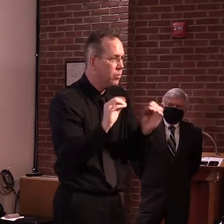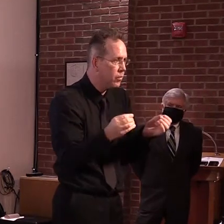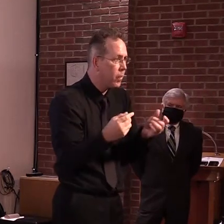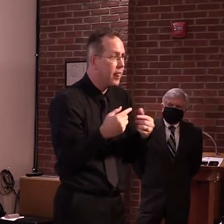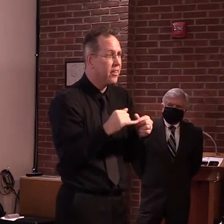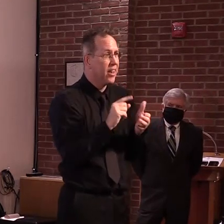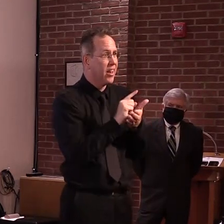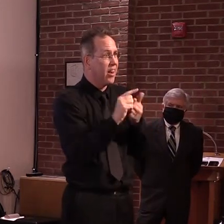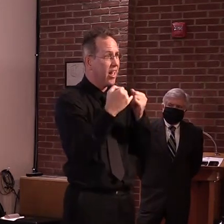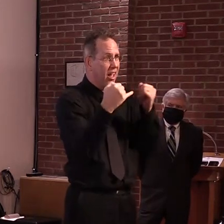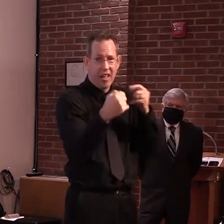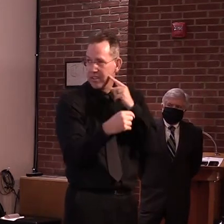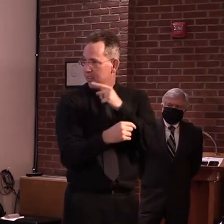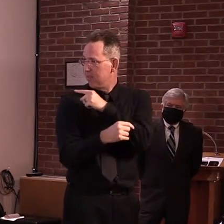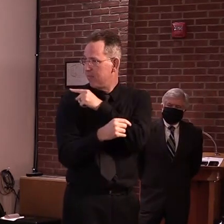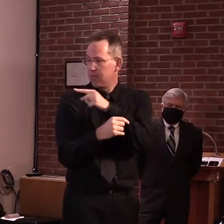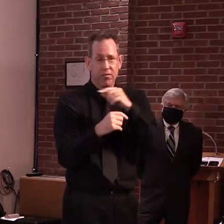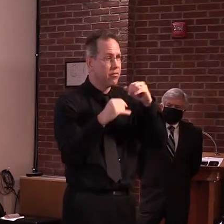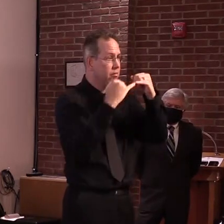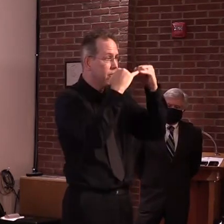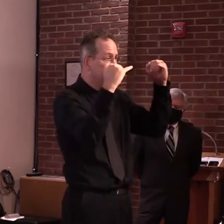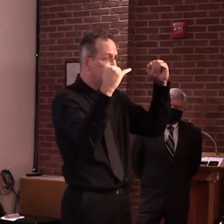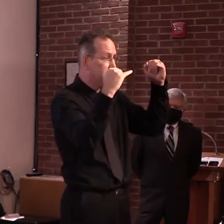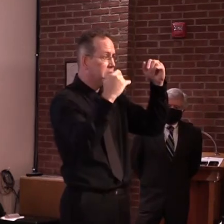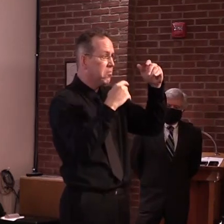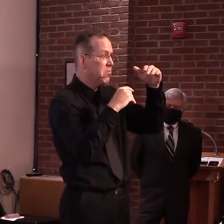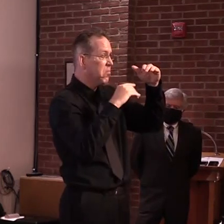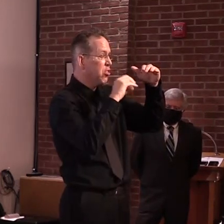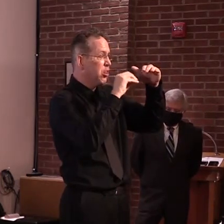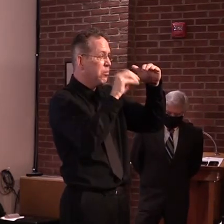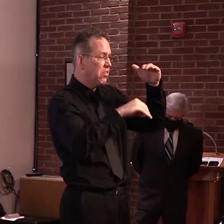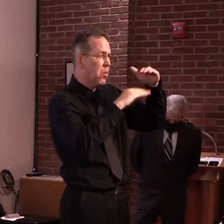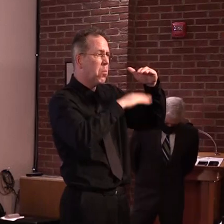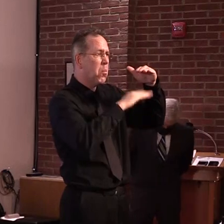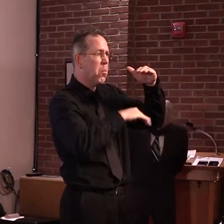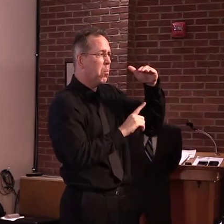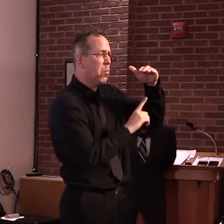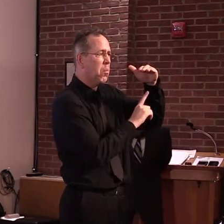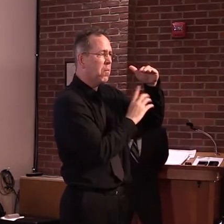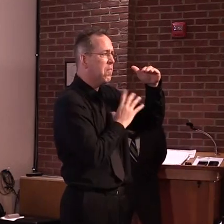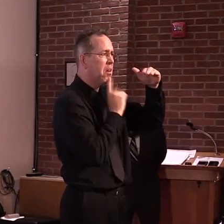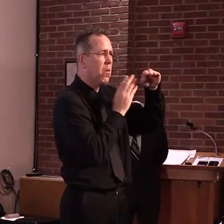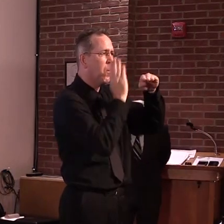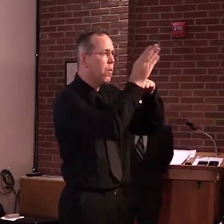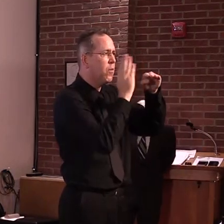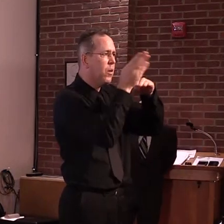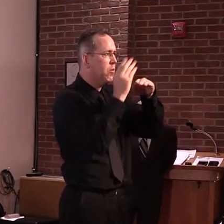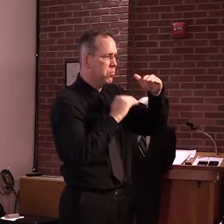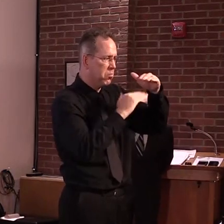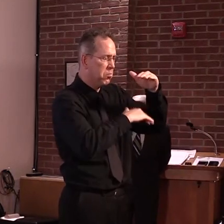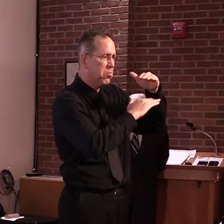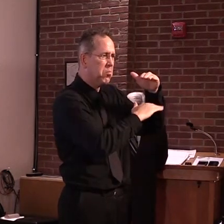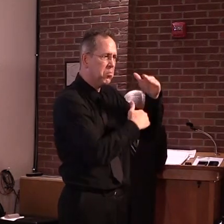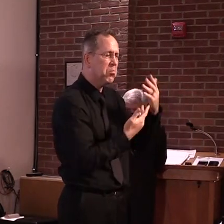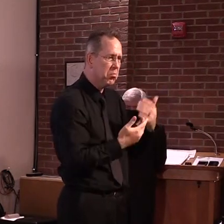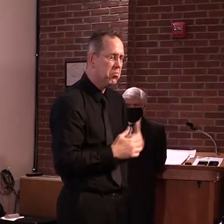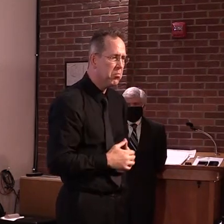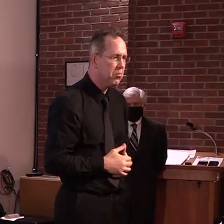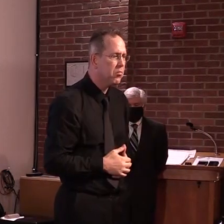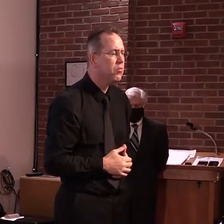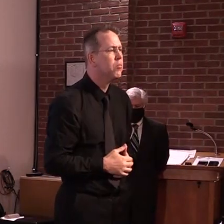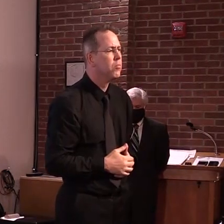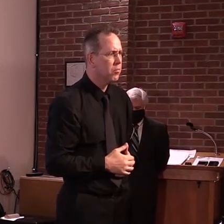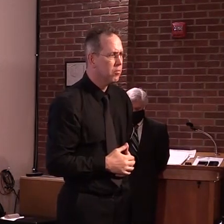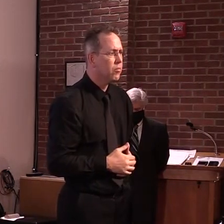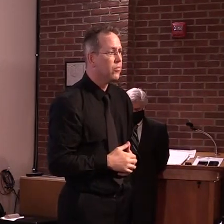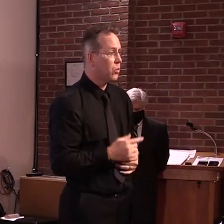strong position to properly treat Vermonters if that need ever arises. Again, taken together, these metrics provide the best